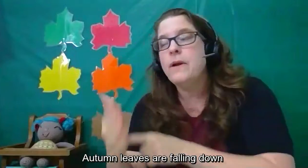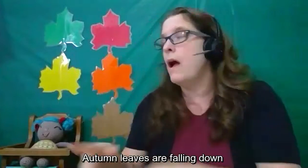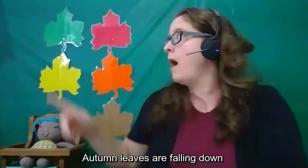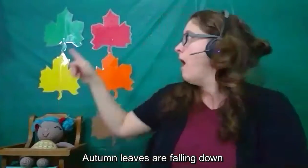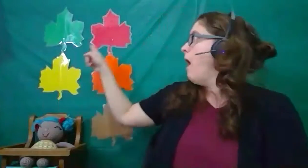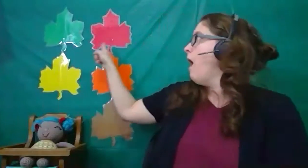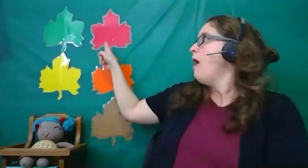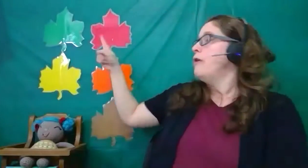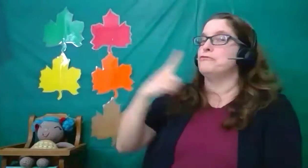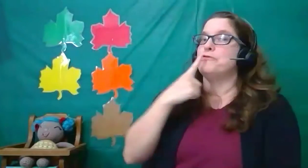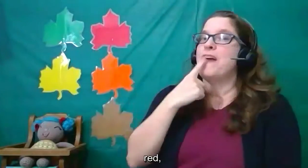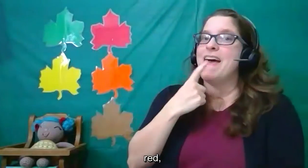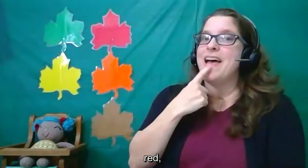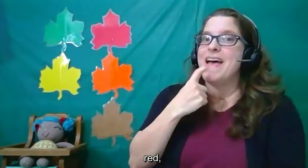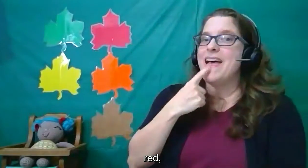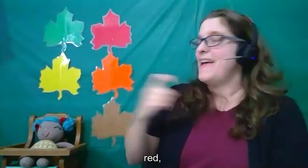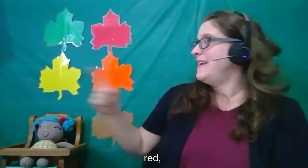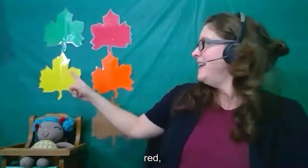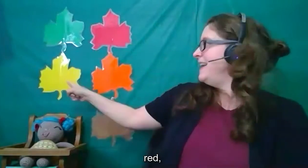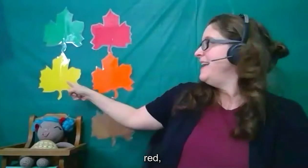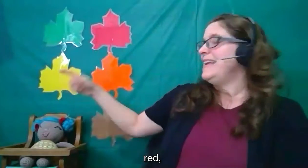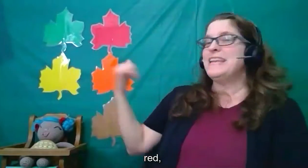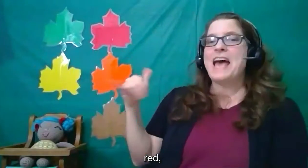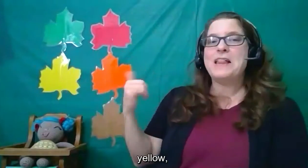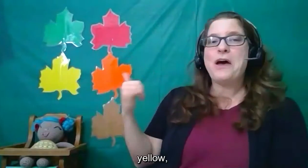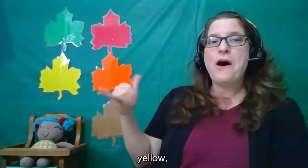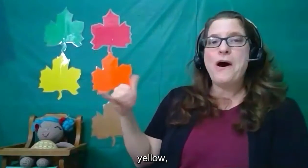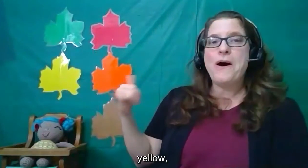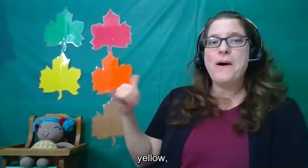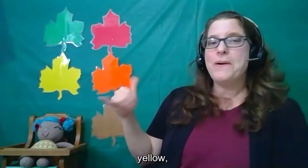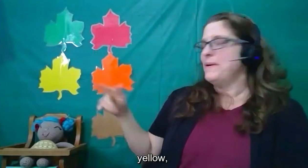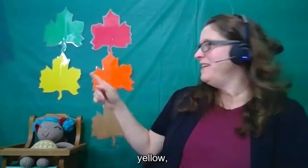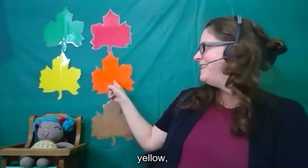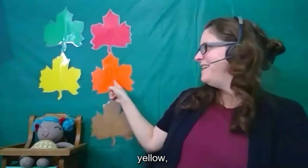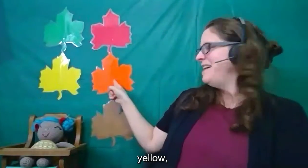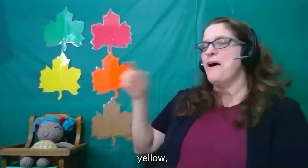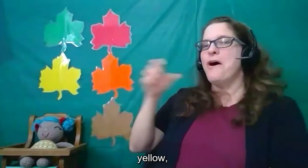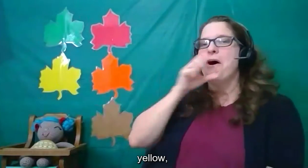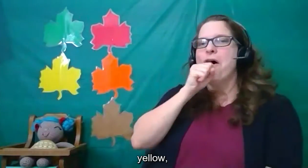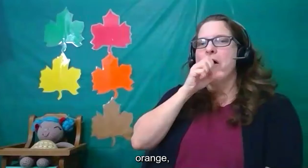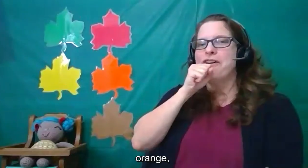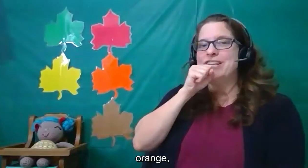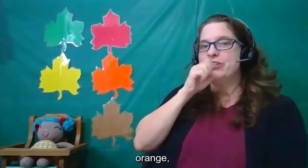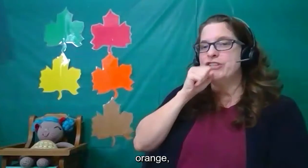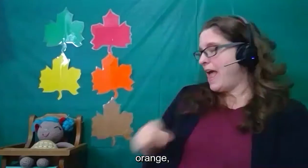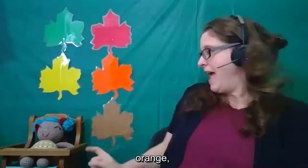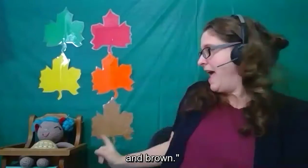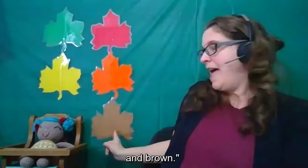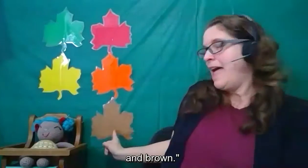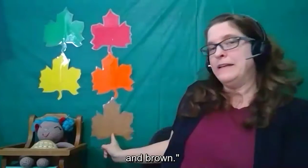down. Red, yellow, orange,